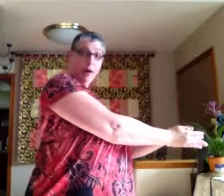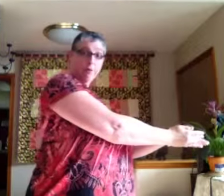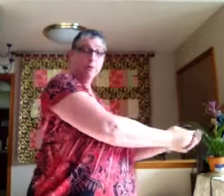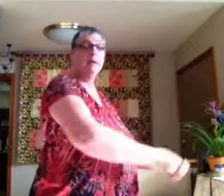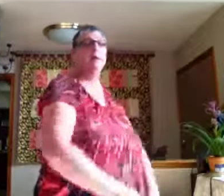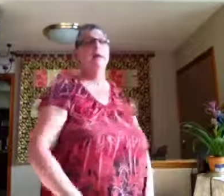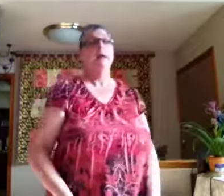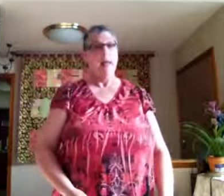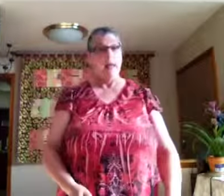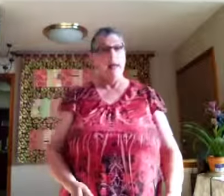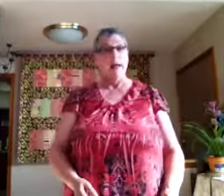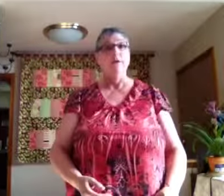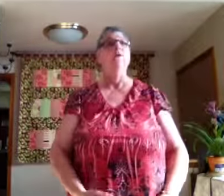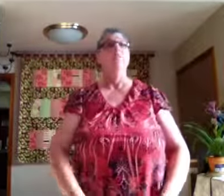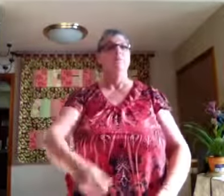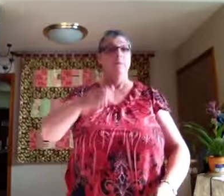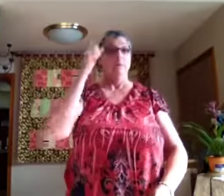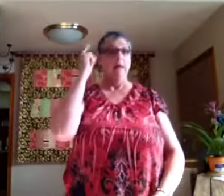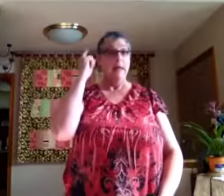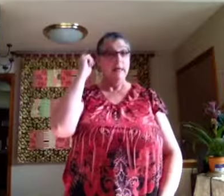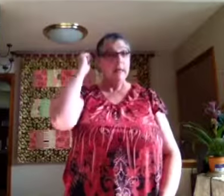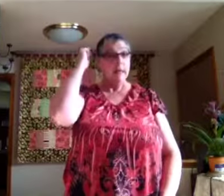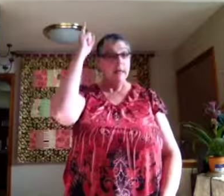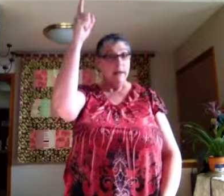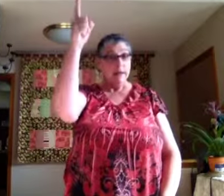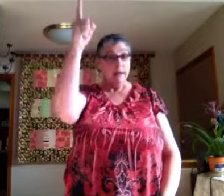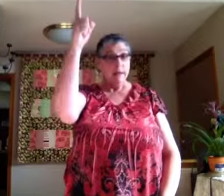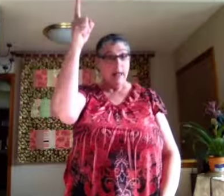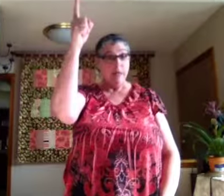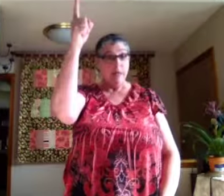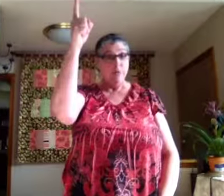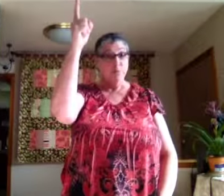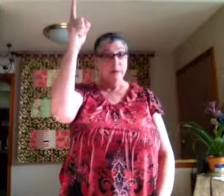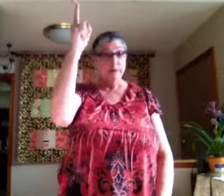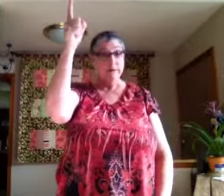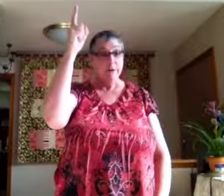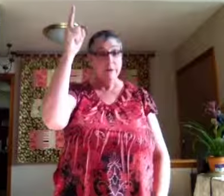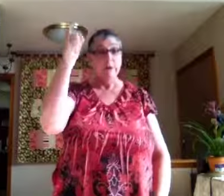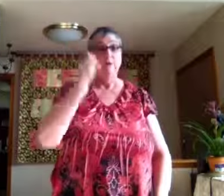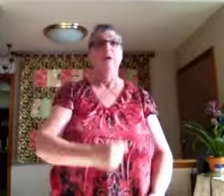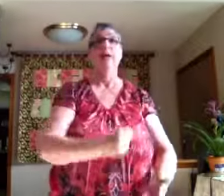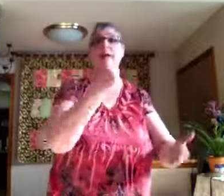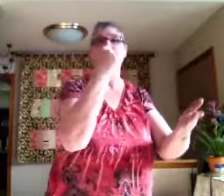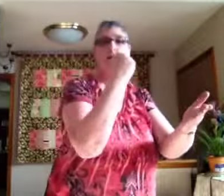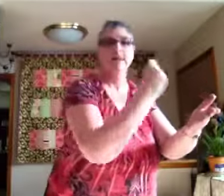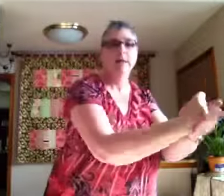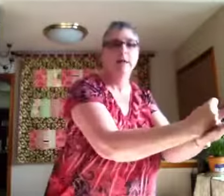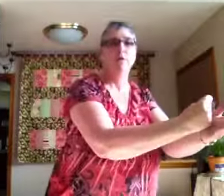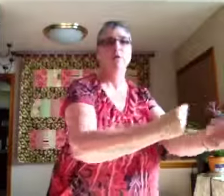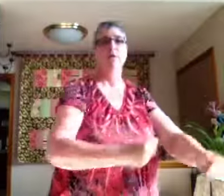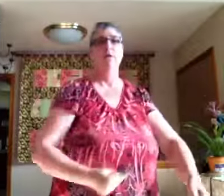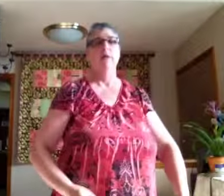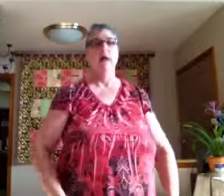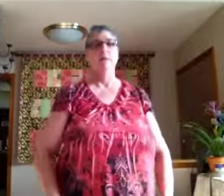wife, and that he had had his military leader kill that